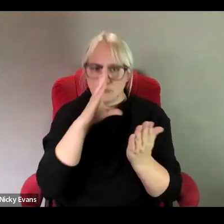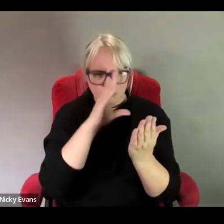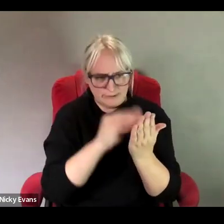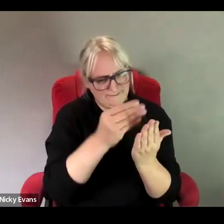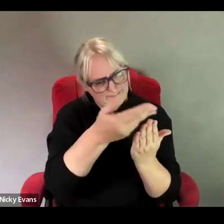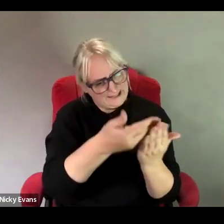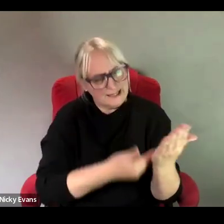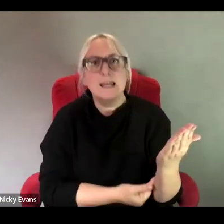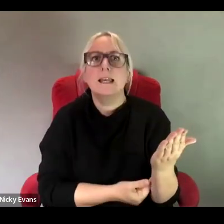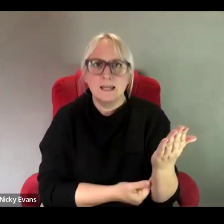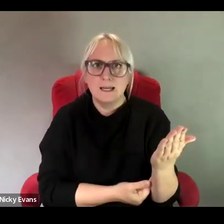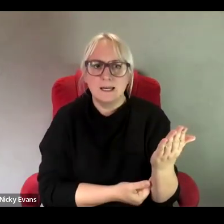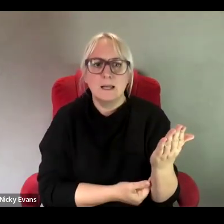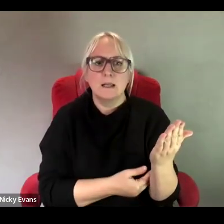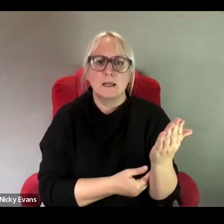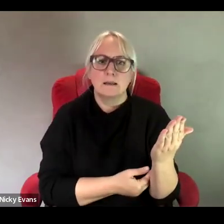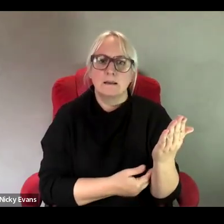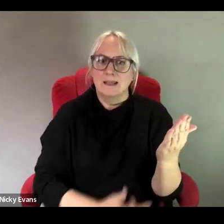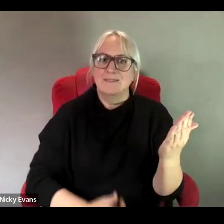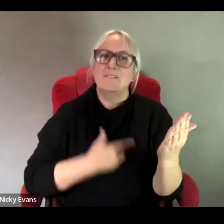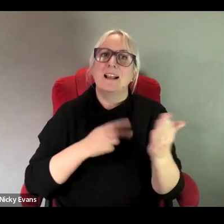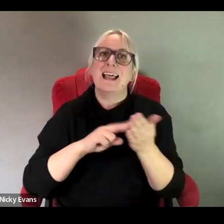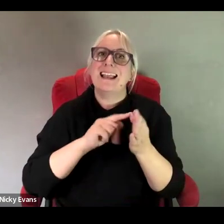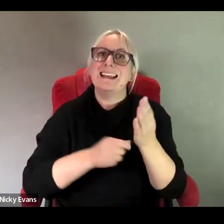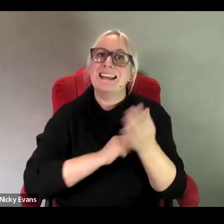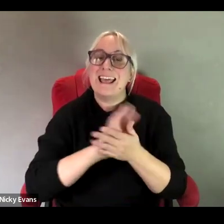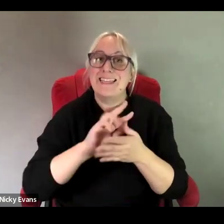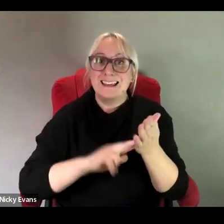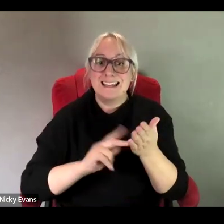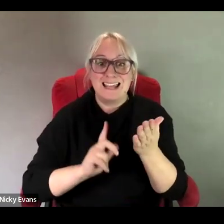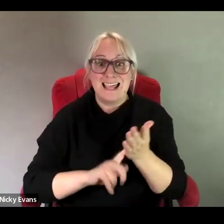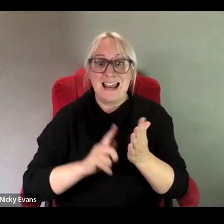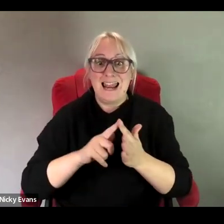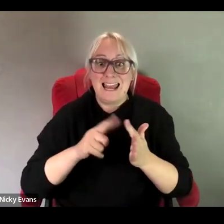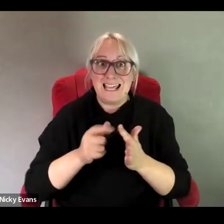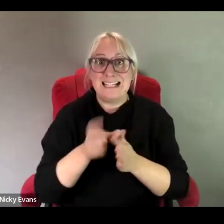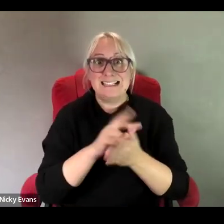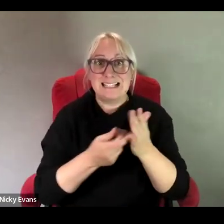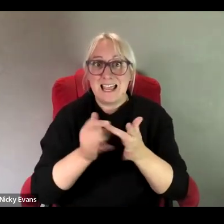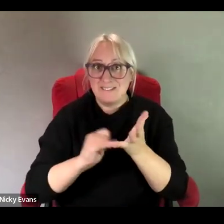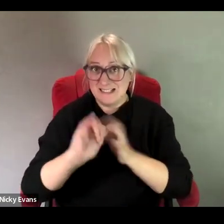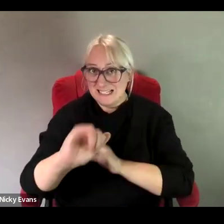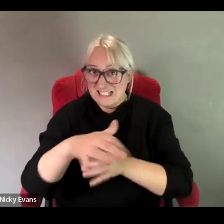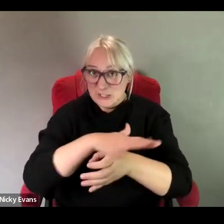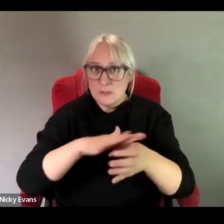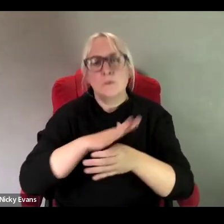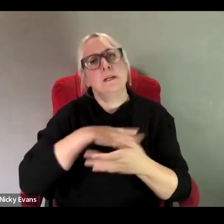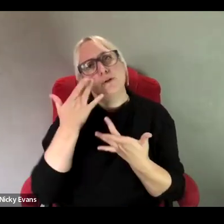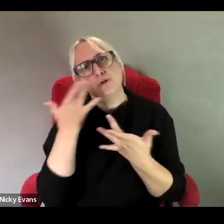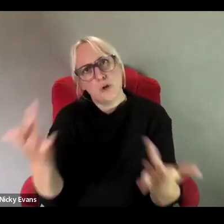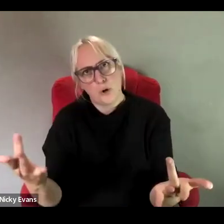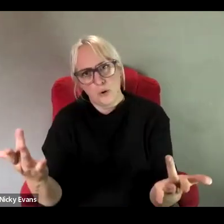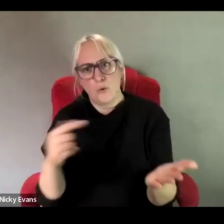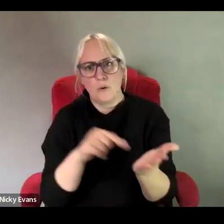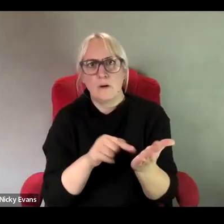Davis's situation is one that we have to be able to show the Treasury that we've got solutions to, rather than the Chancellor simply